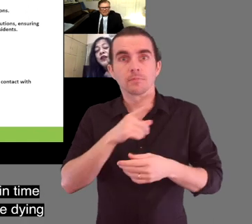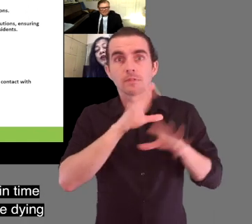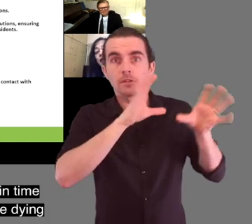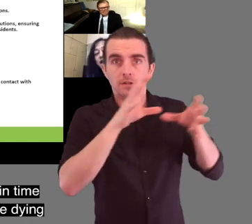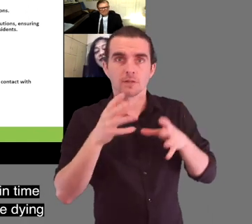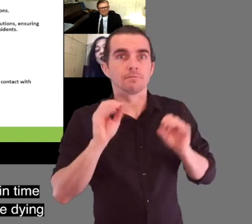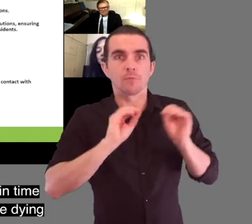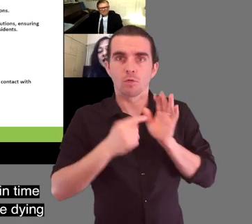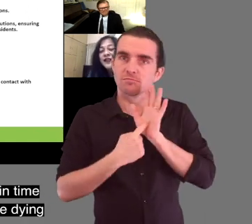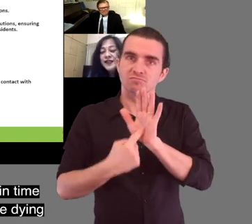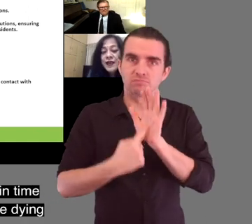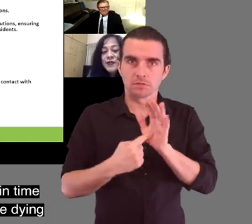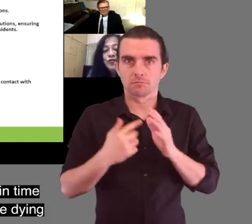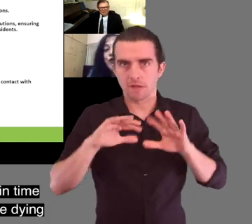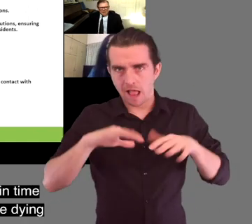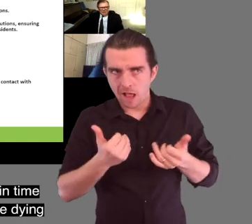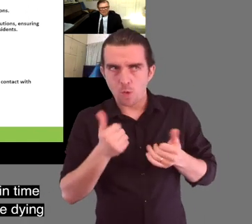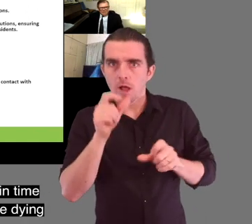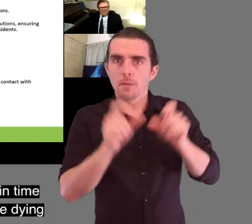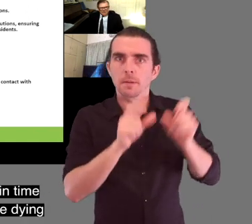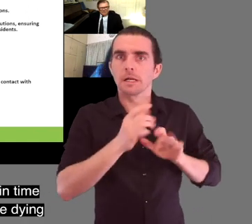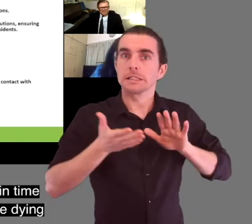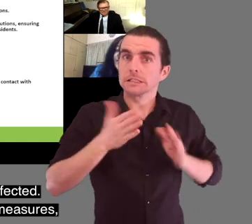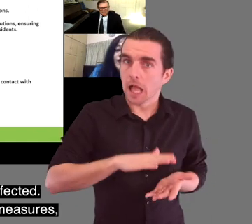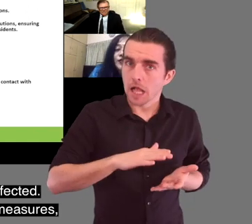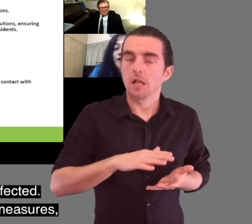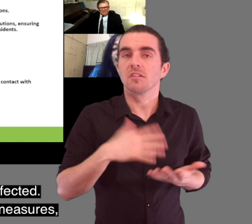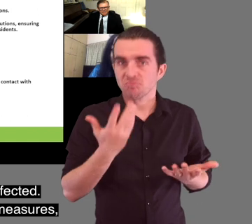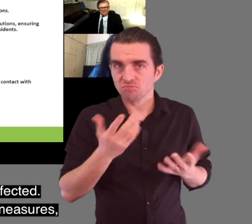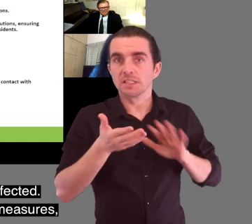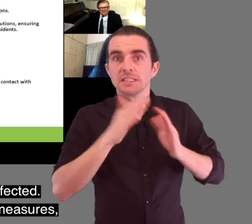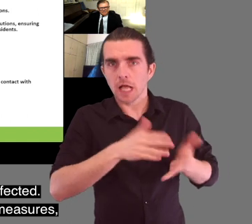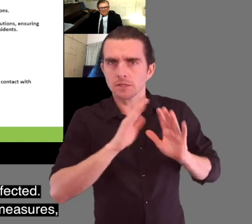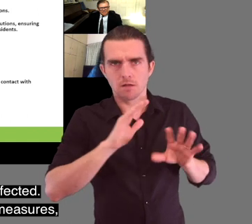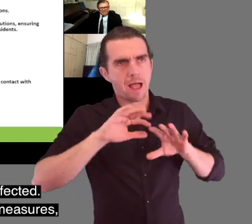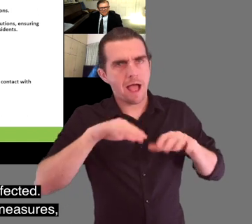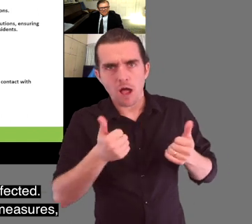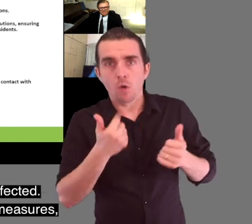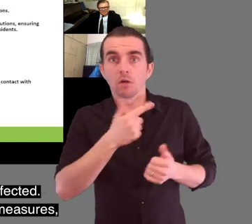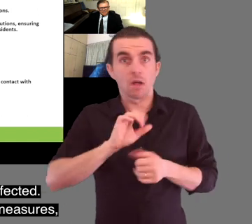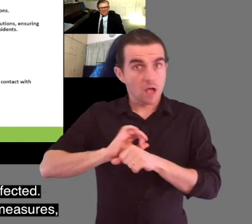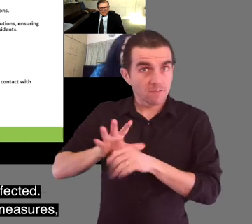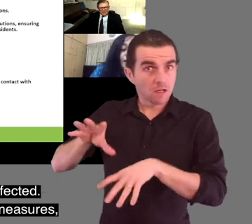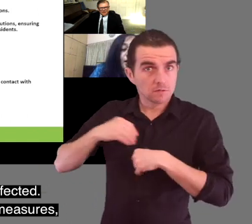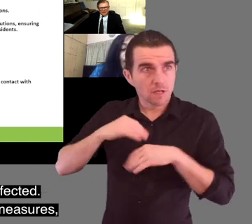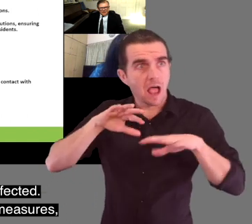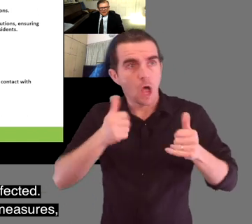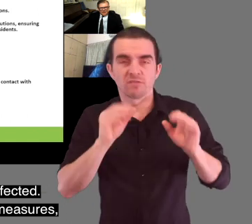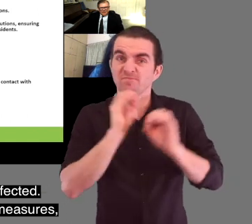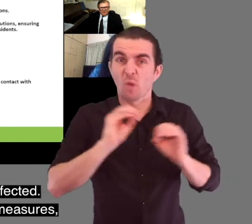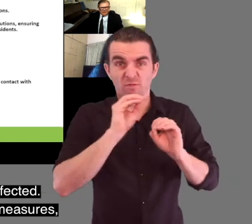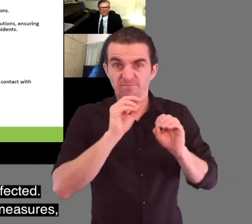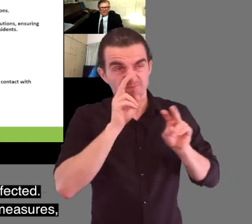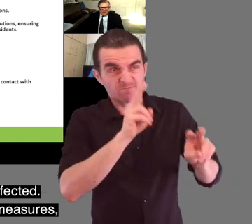not release data in time as to how people were dying or they were getting severely infected. Then we have